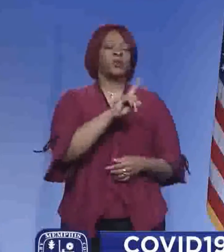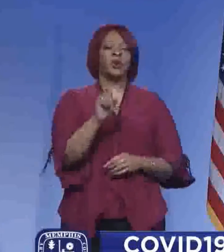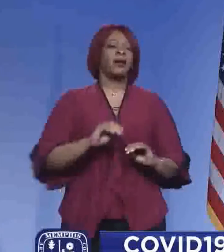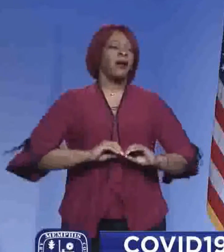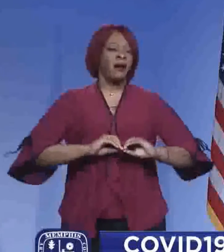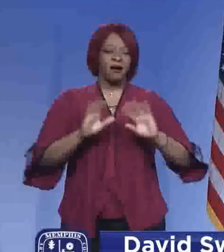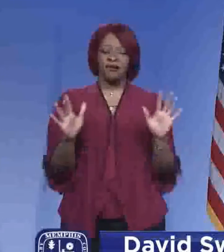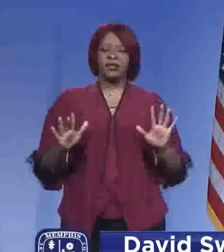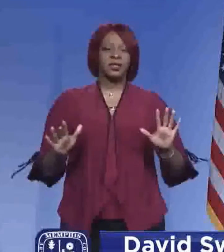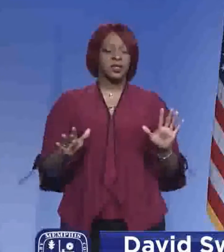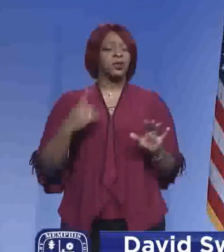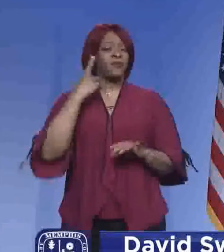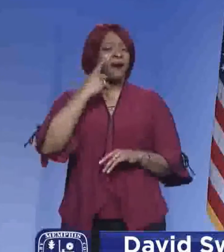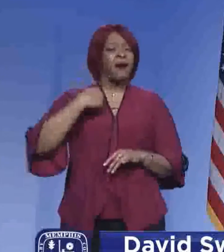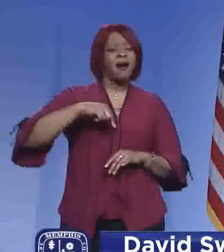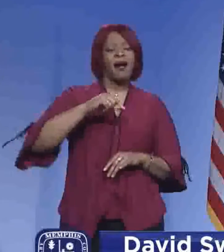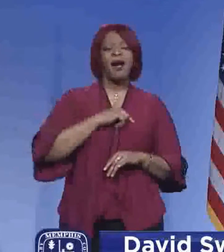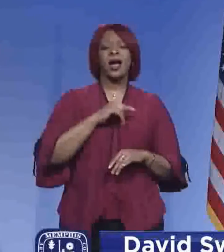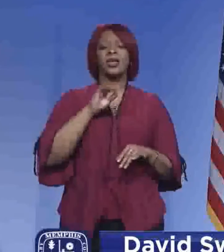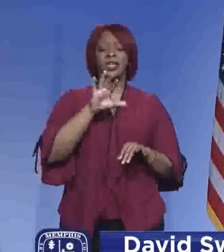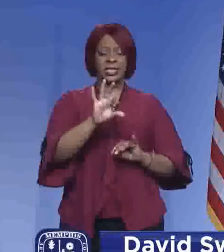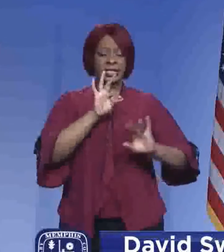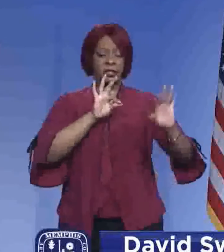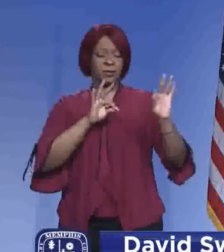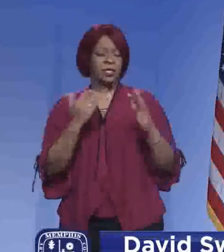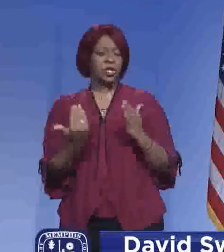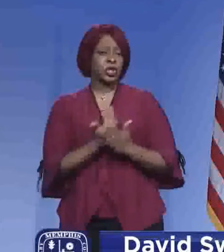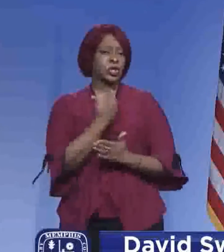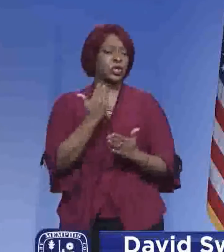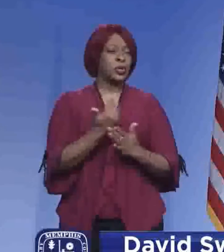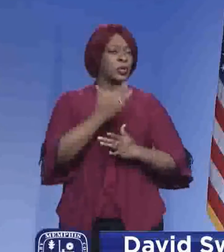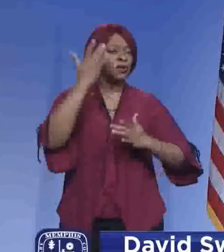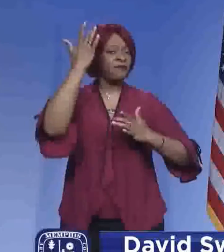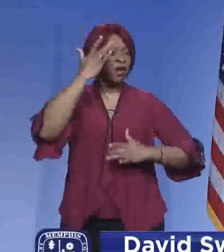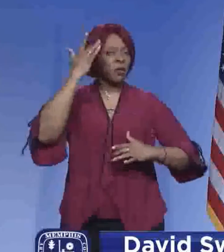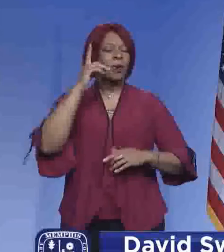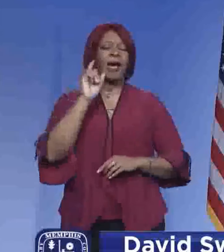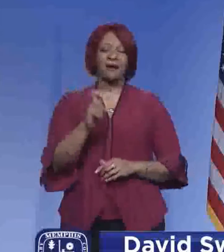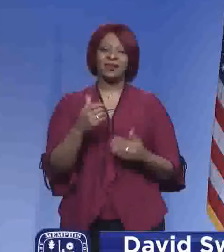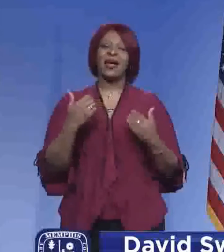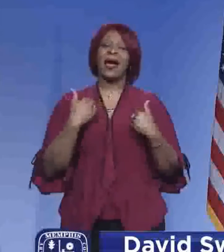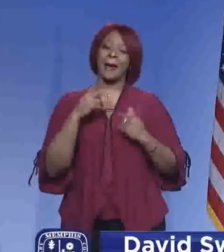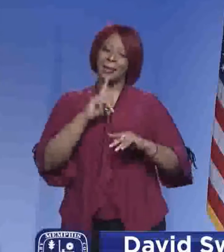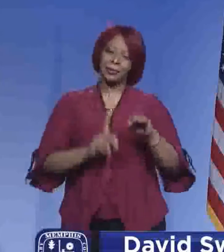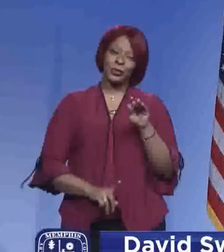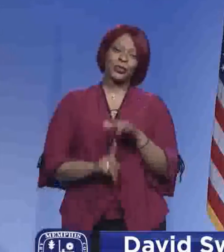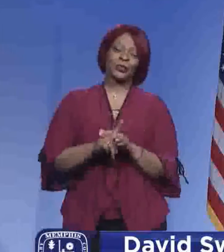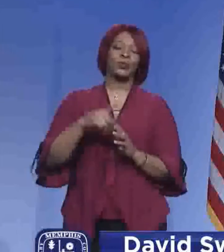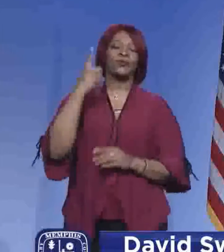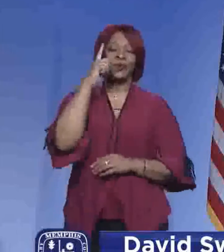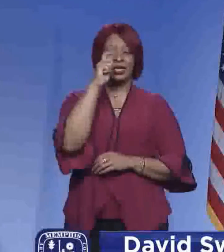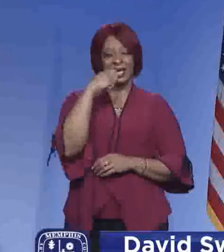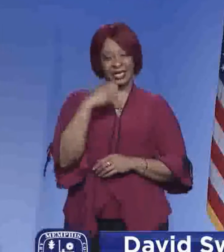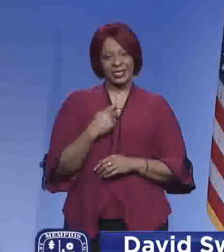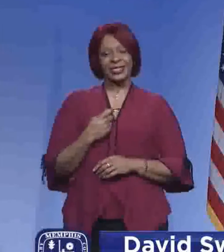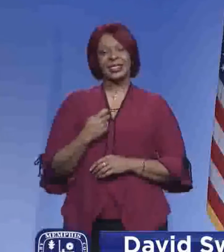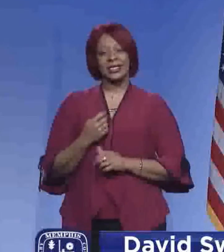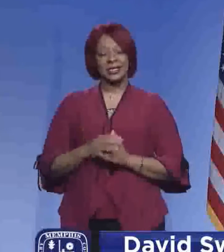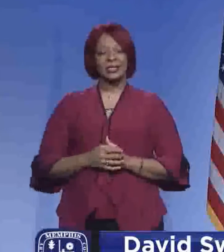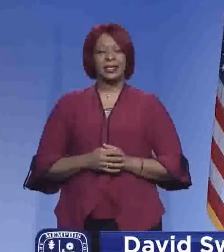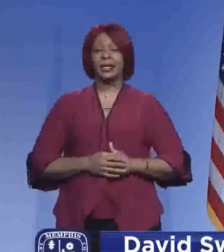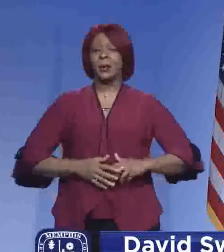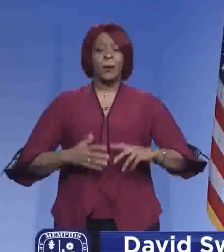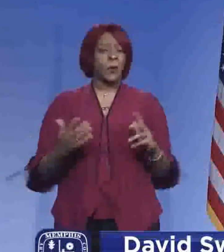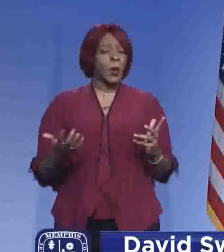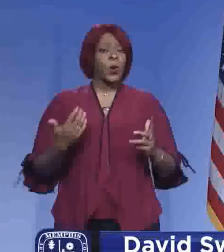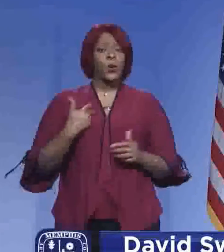And obviously, in order for us to do sequencing, we have to have somebody present to be tested. And what